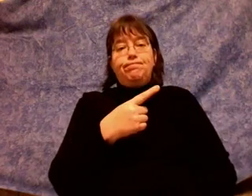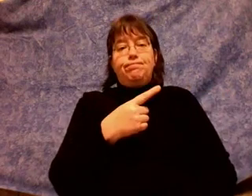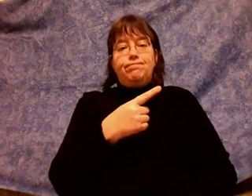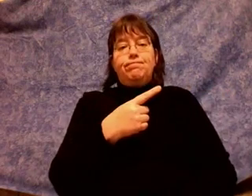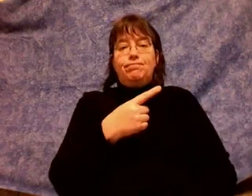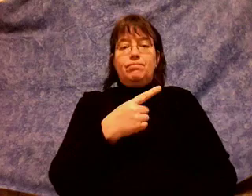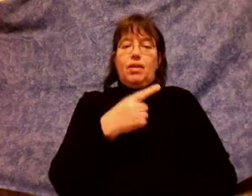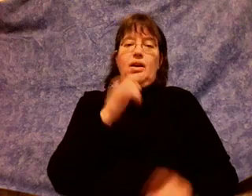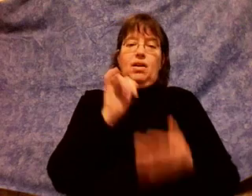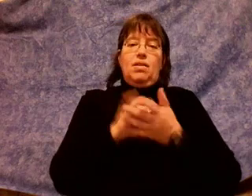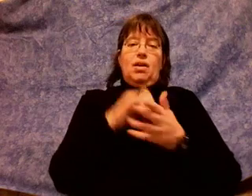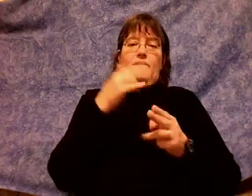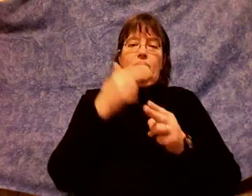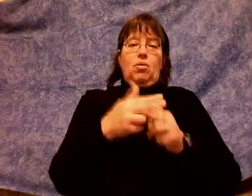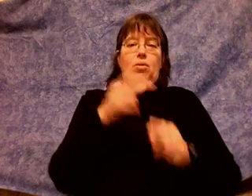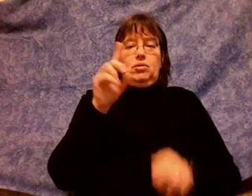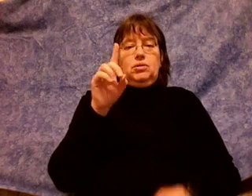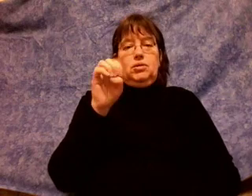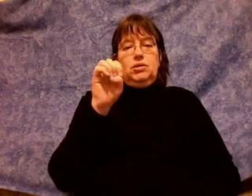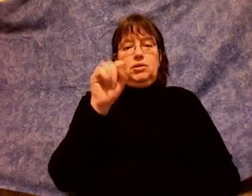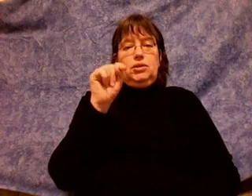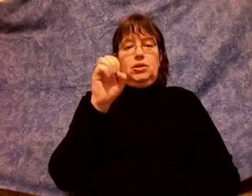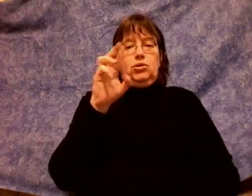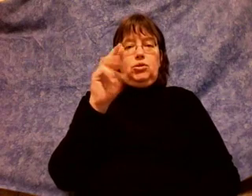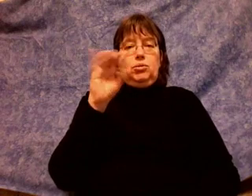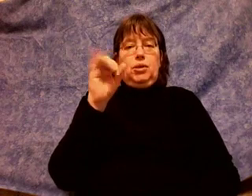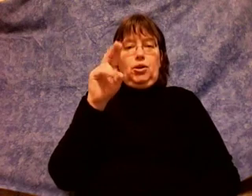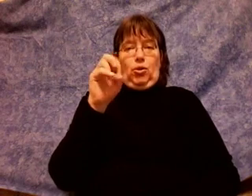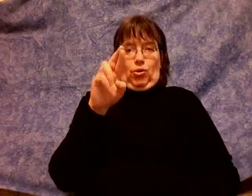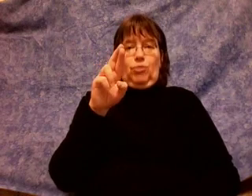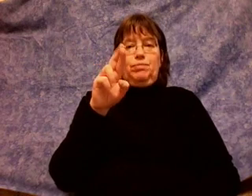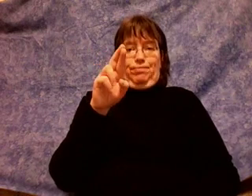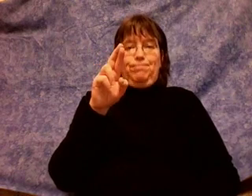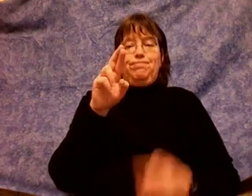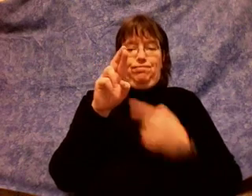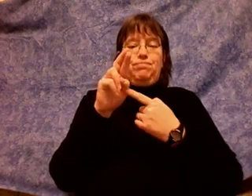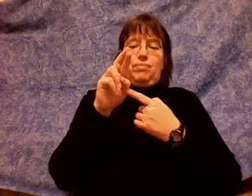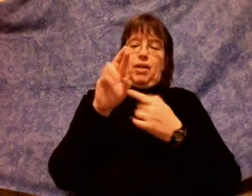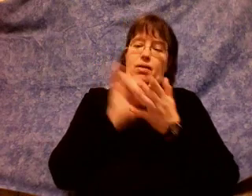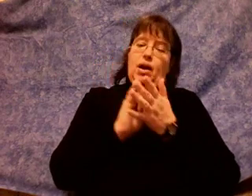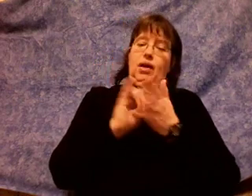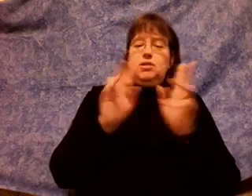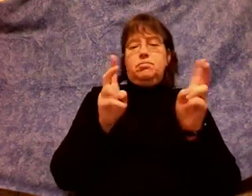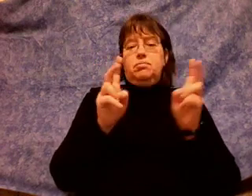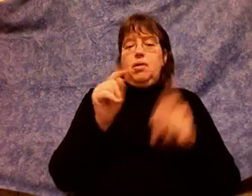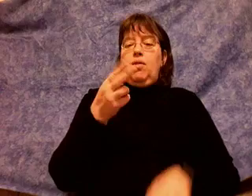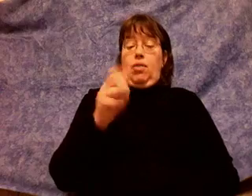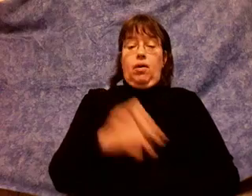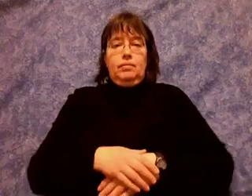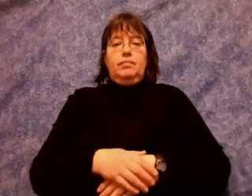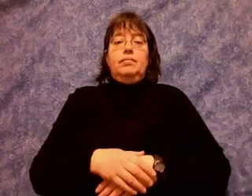a semi-upward point. That's called a determiner. Determiners indicate